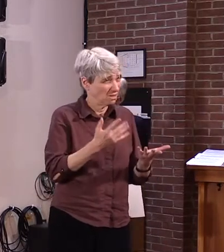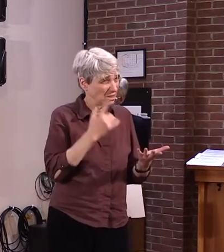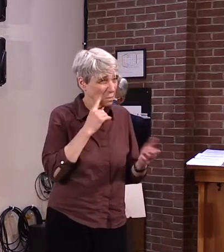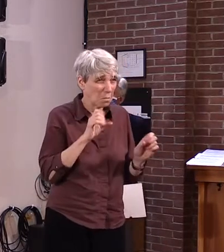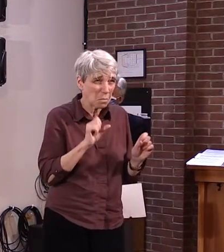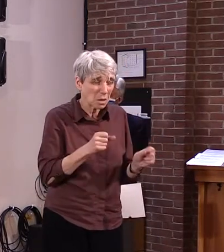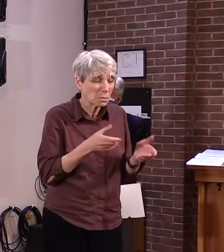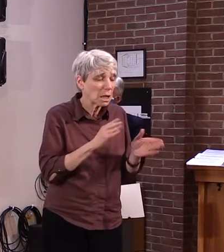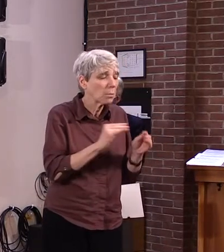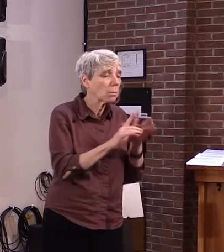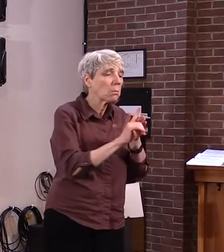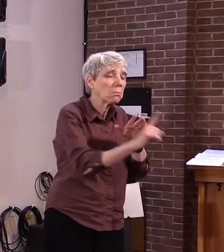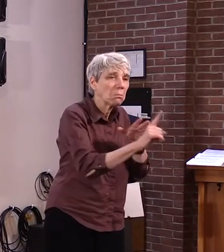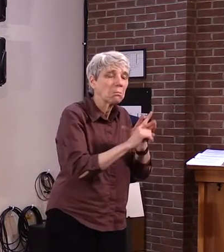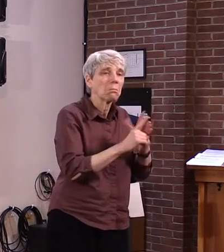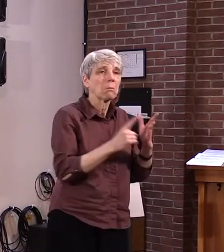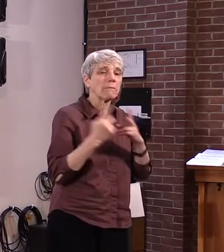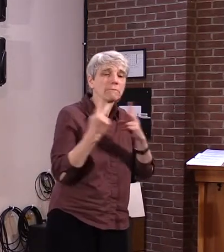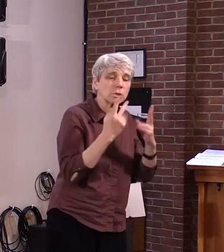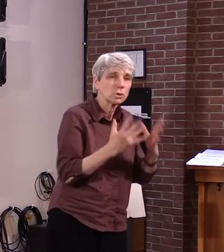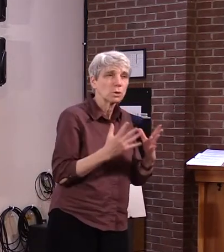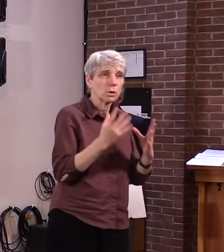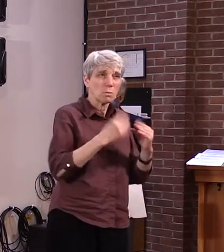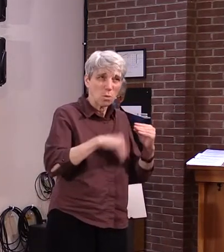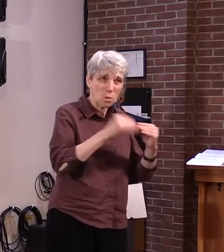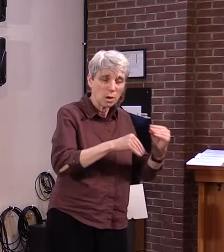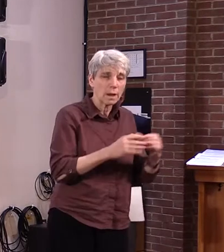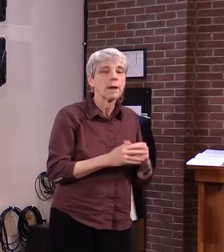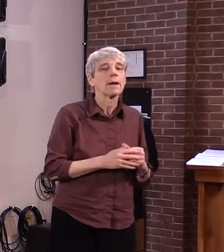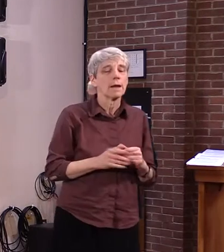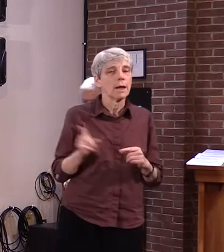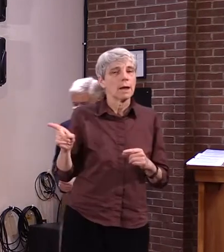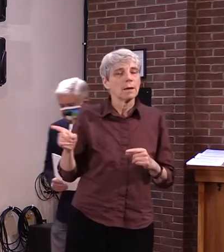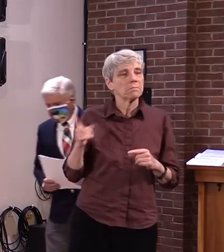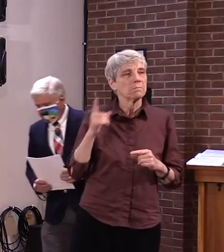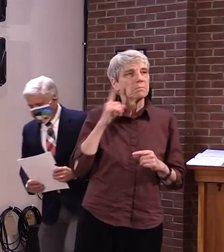We actually have, and I think Secretary Smith has talked about this, but I'll bring him up to